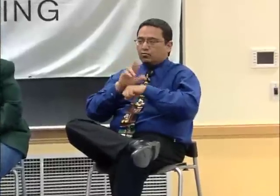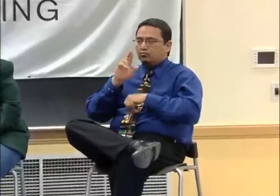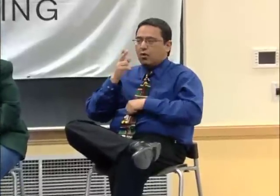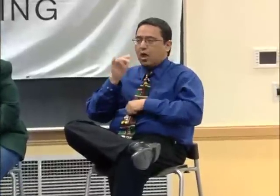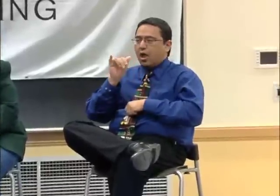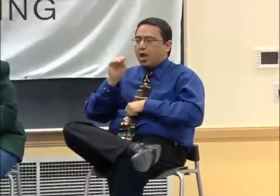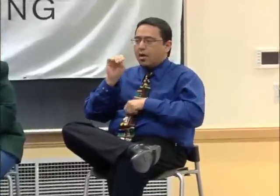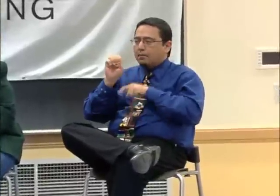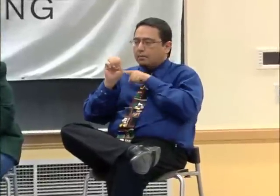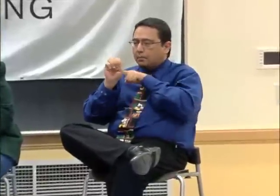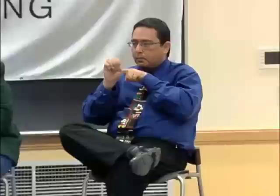And that has been set up